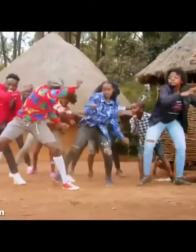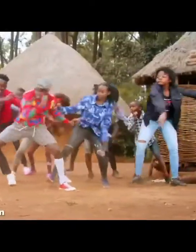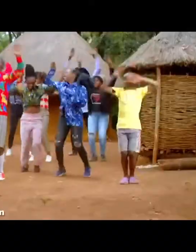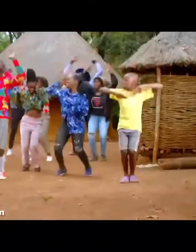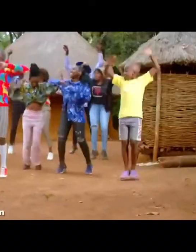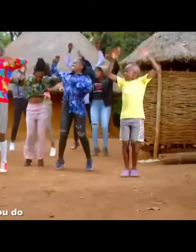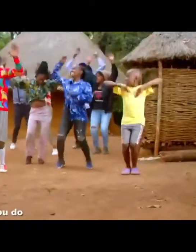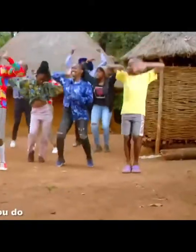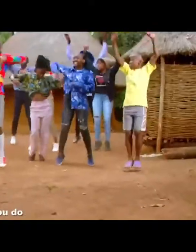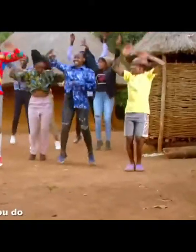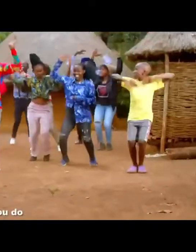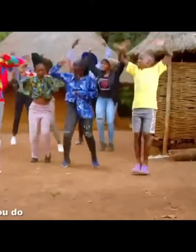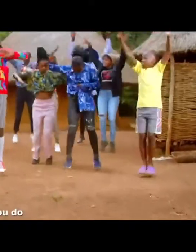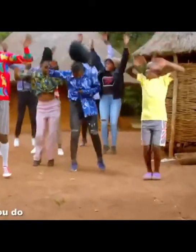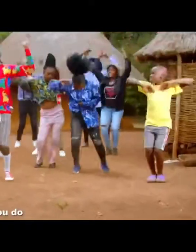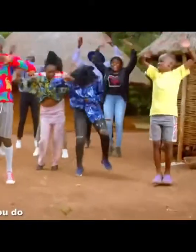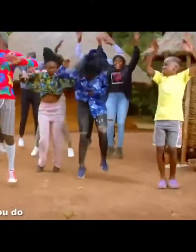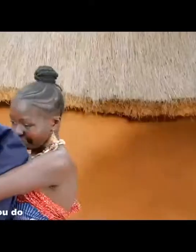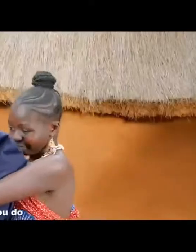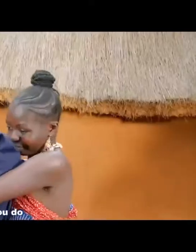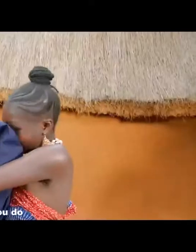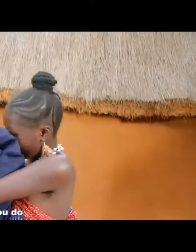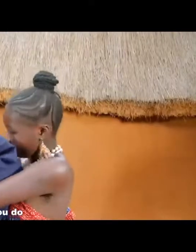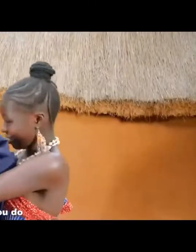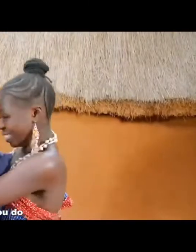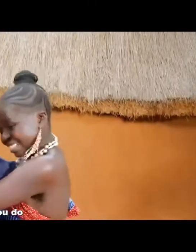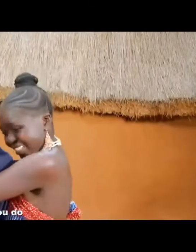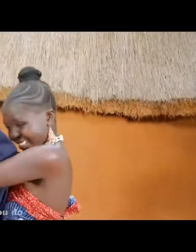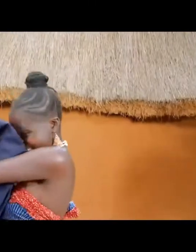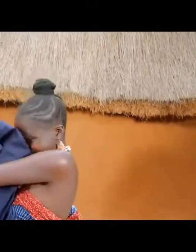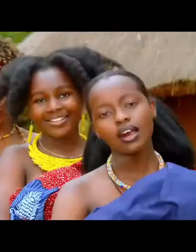Wahusishe kila jambo.